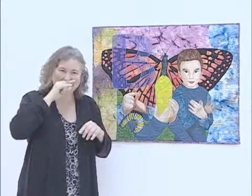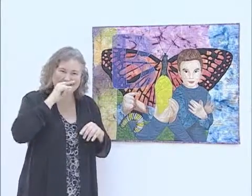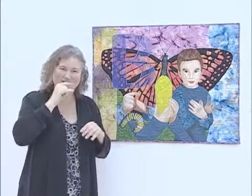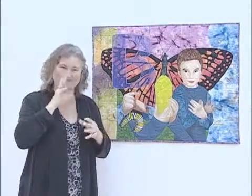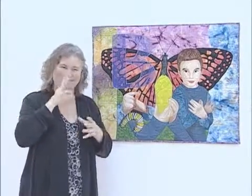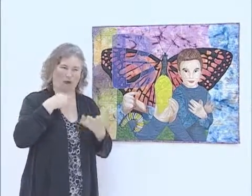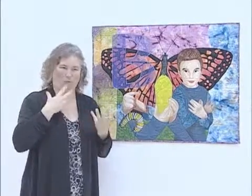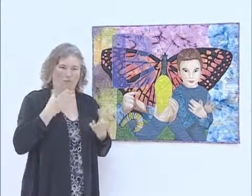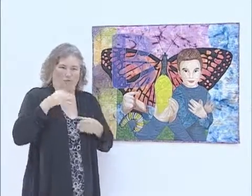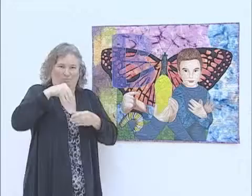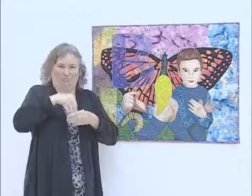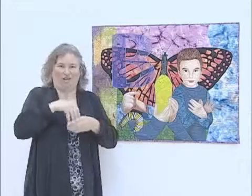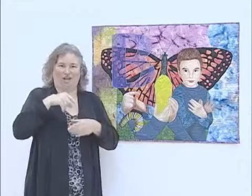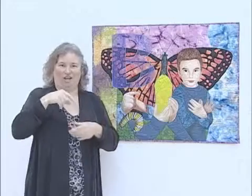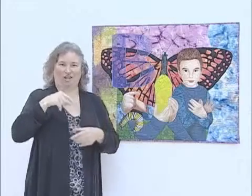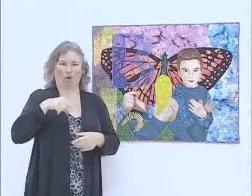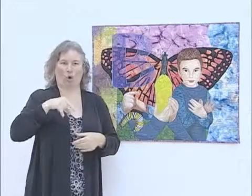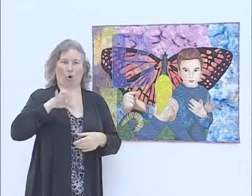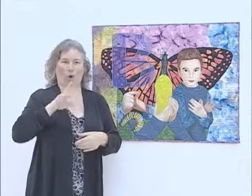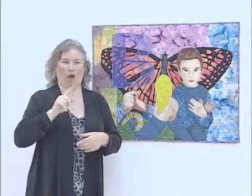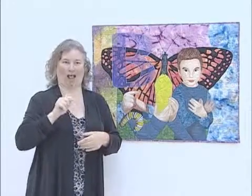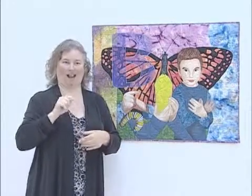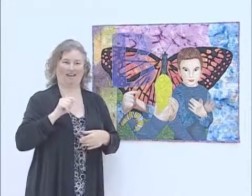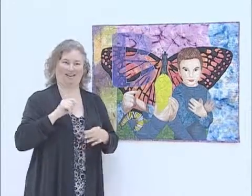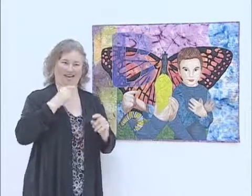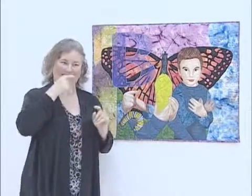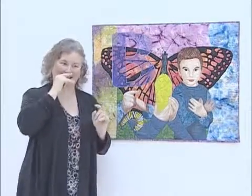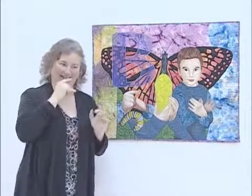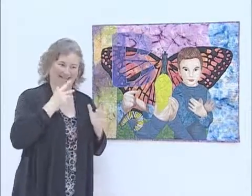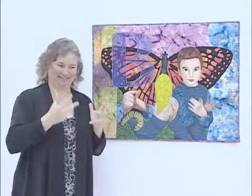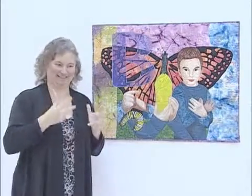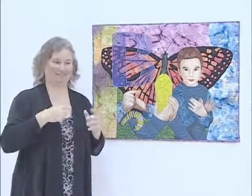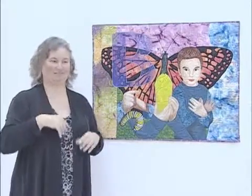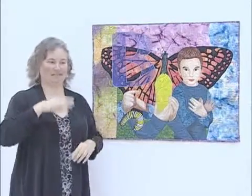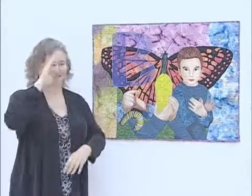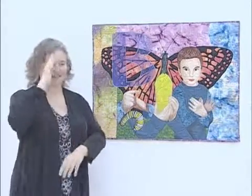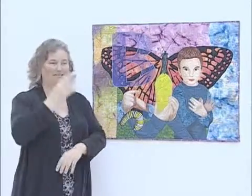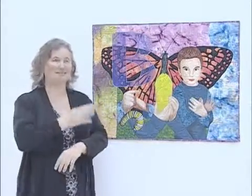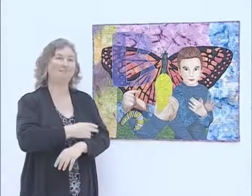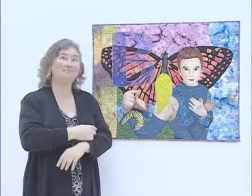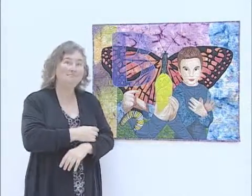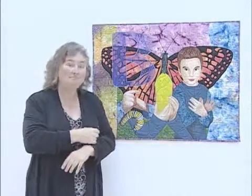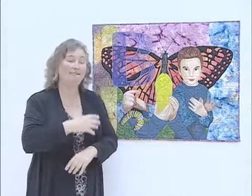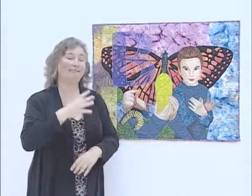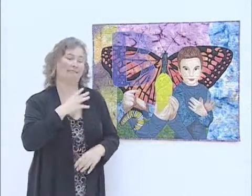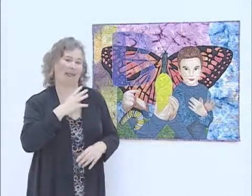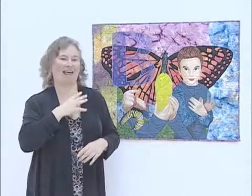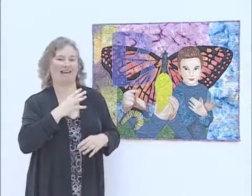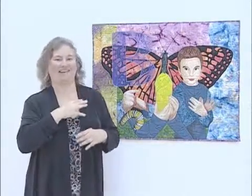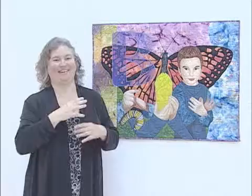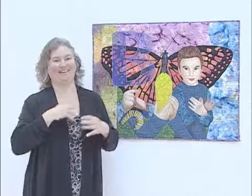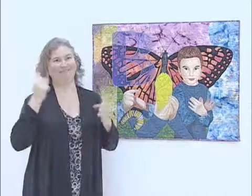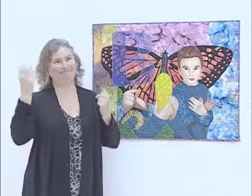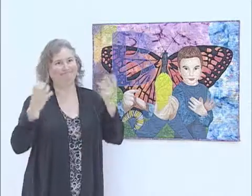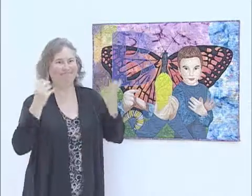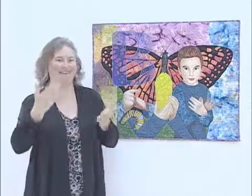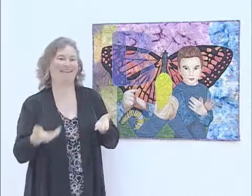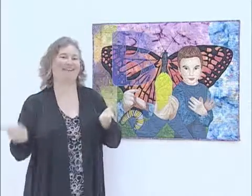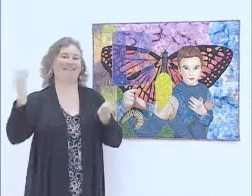I thought it'd be really great to have a child's story in a quilt form. So my son was surprised, but he went ahead and signed the whole thing